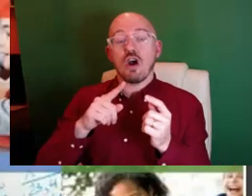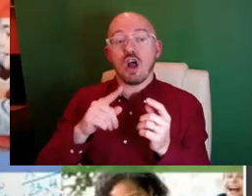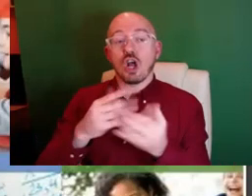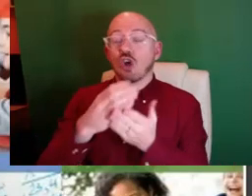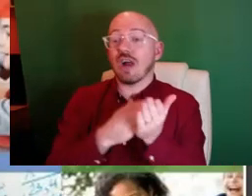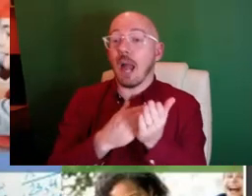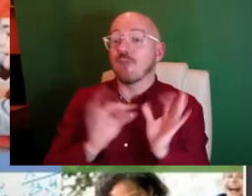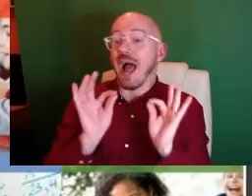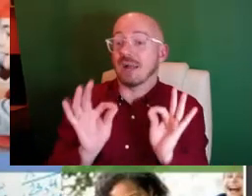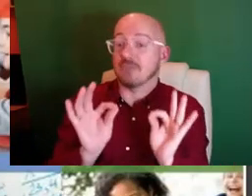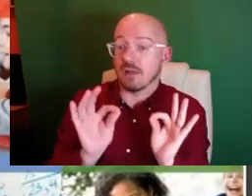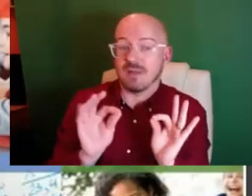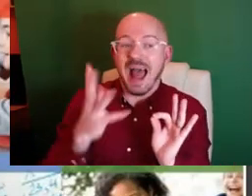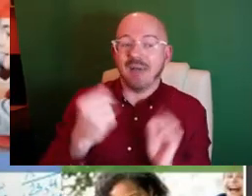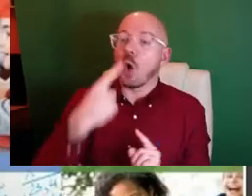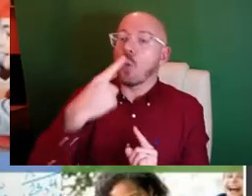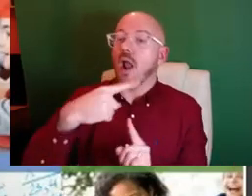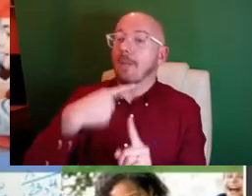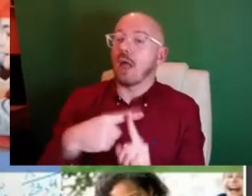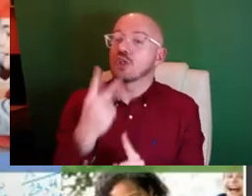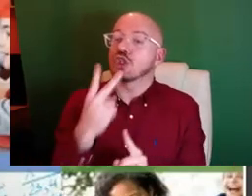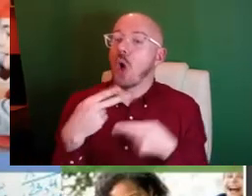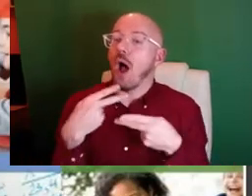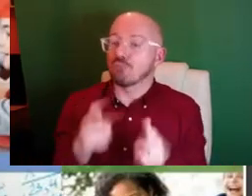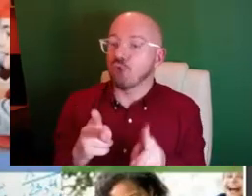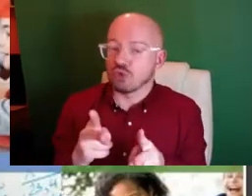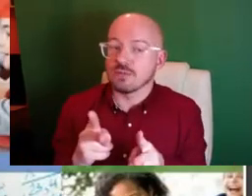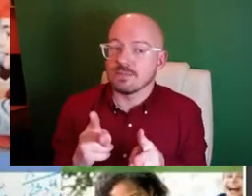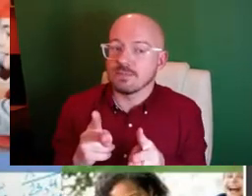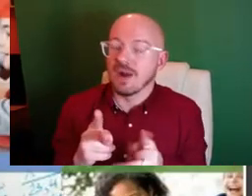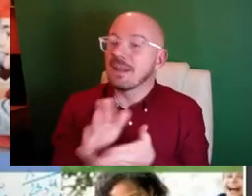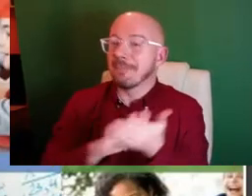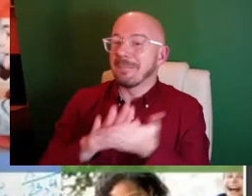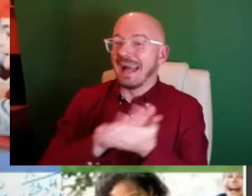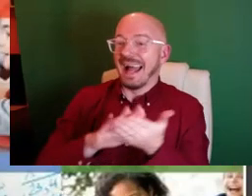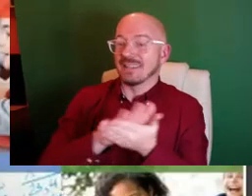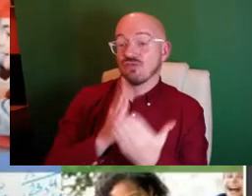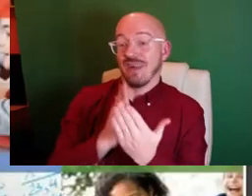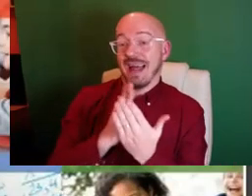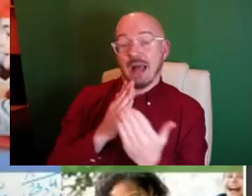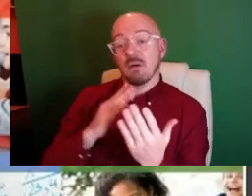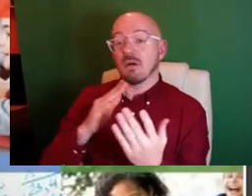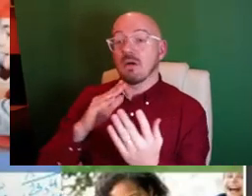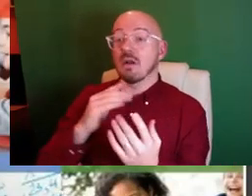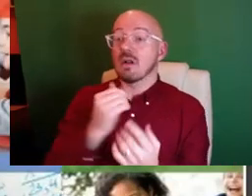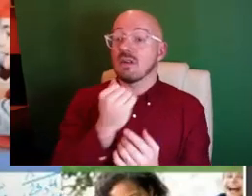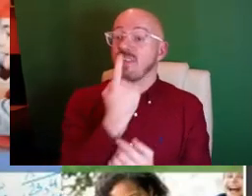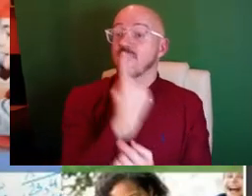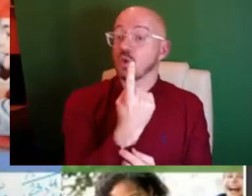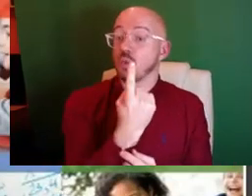And what we're interested here specifically for our purposes in thinking about deaf education is the language component, the